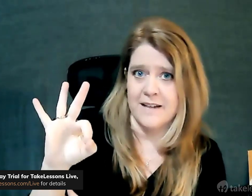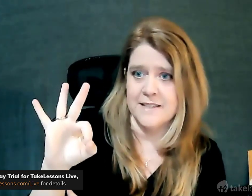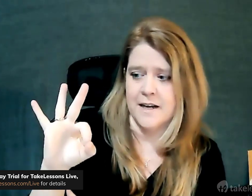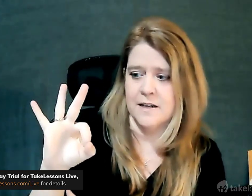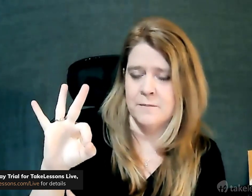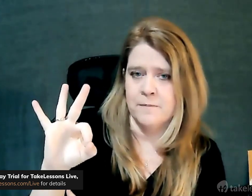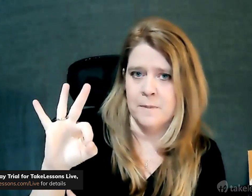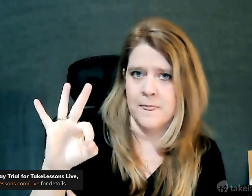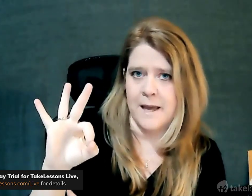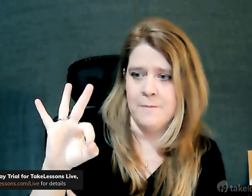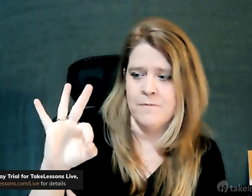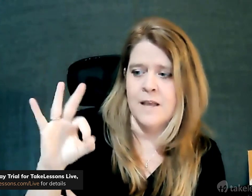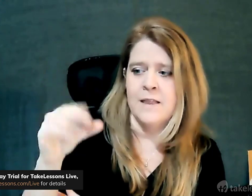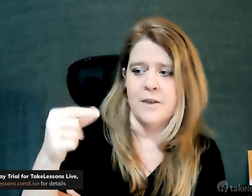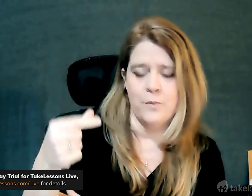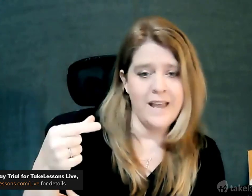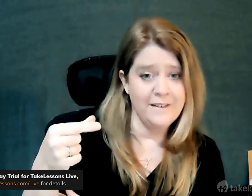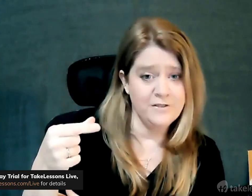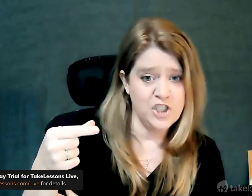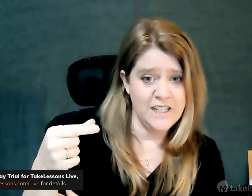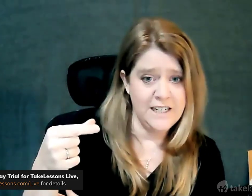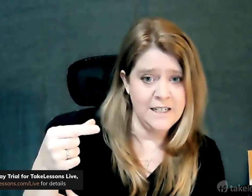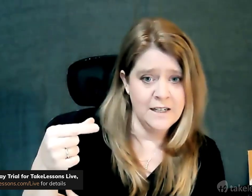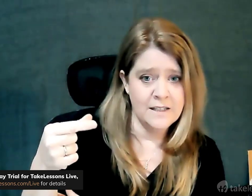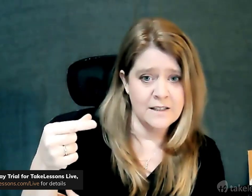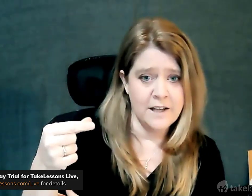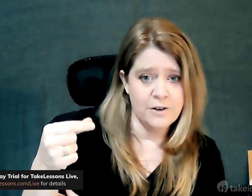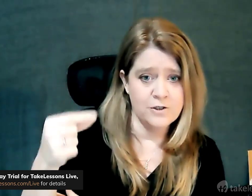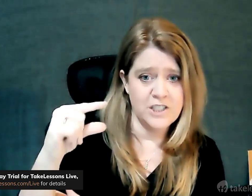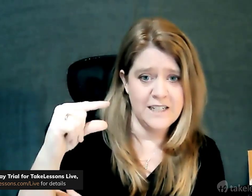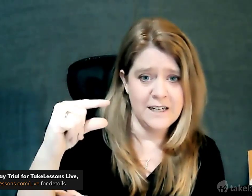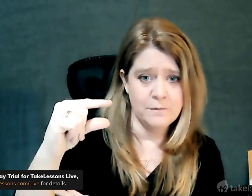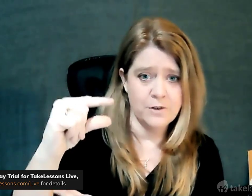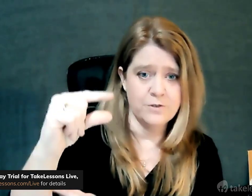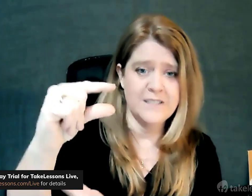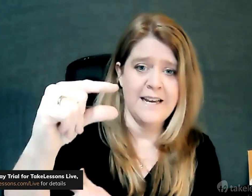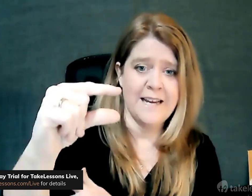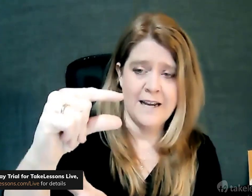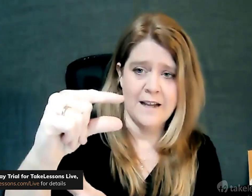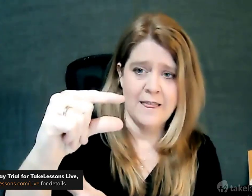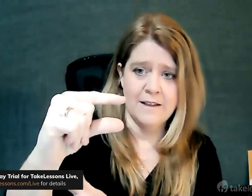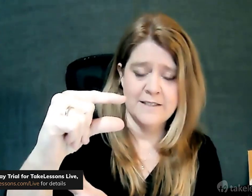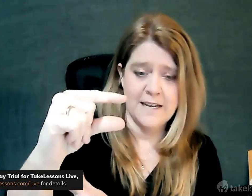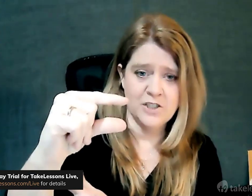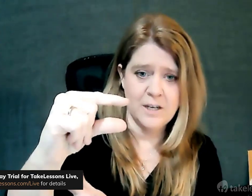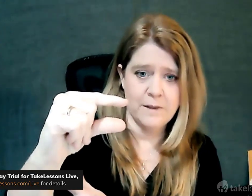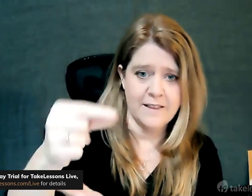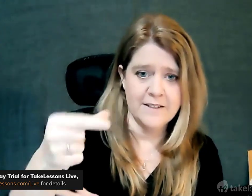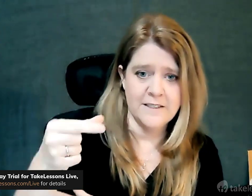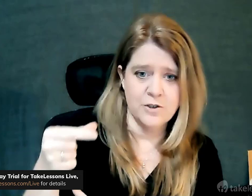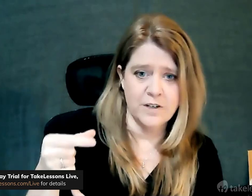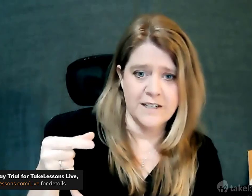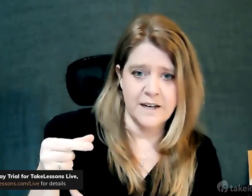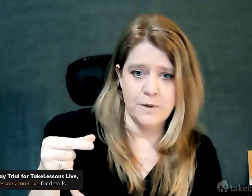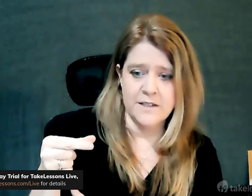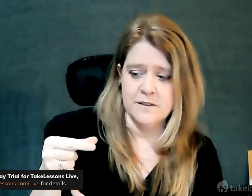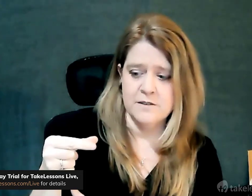sign, okay? Then we have G. The letter G, I'm literally taking this hand shape like this and turning it sideways. So we